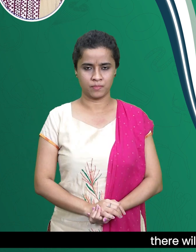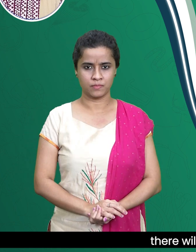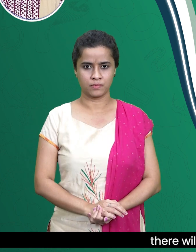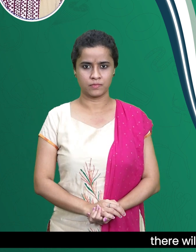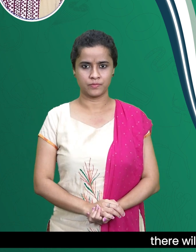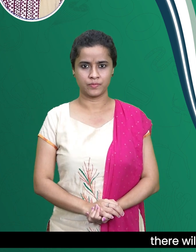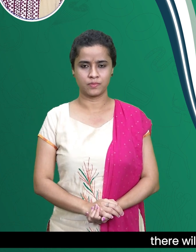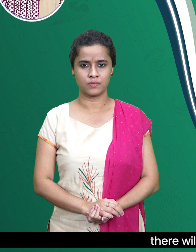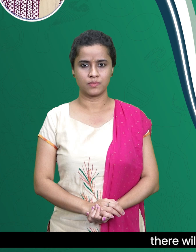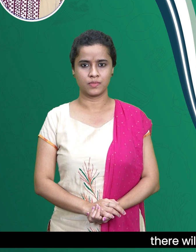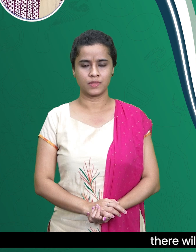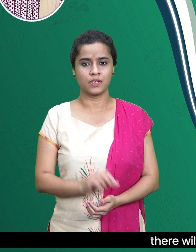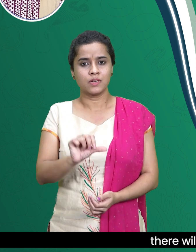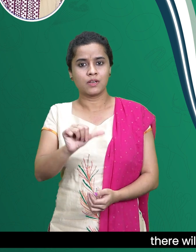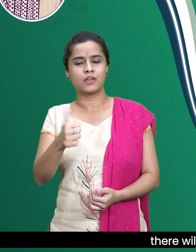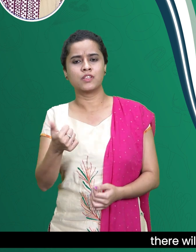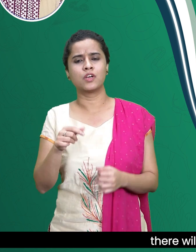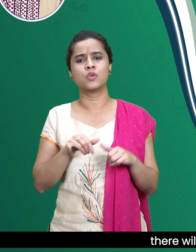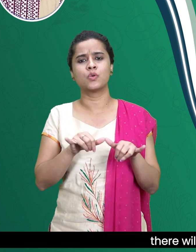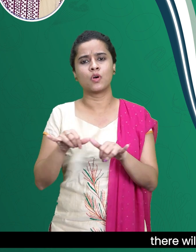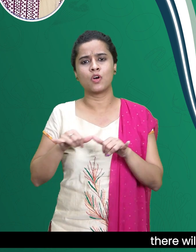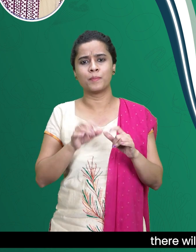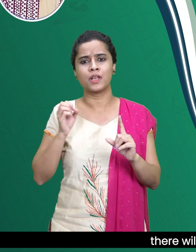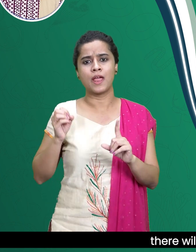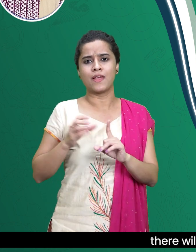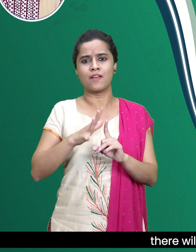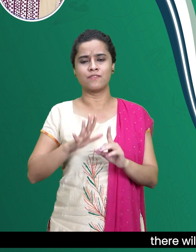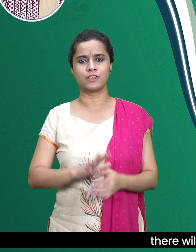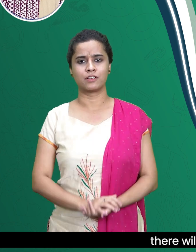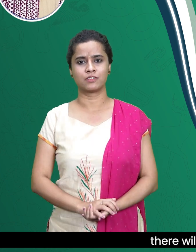There will be another common effects too.